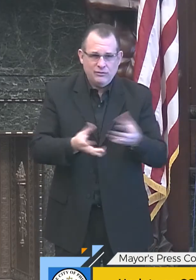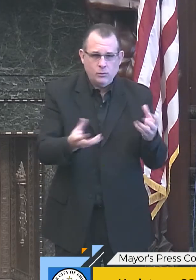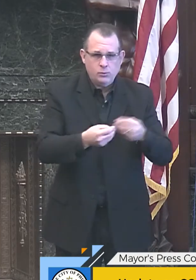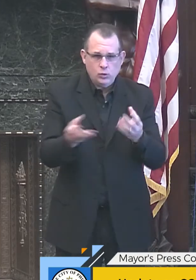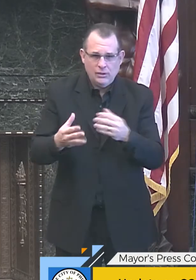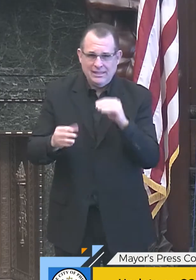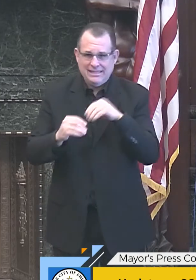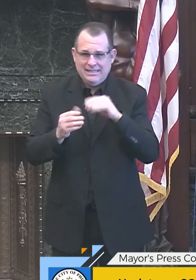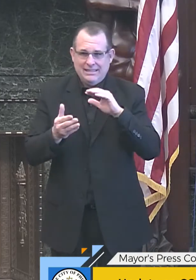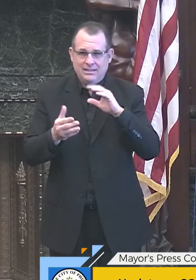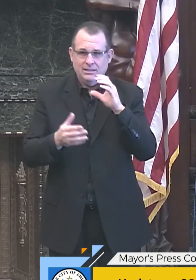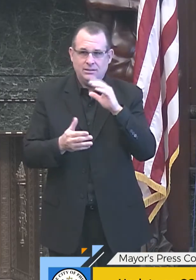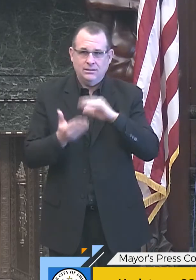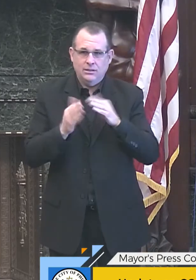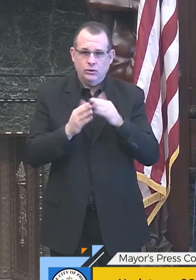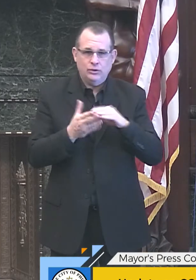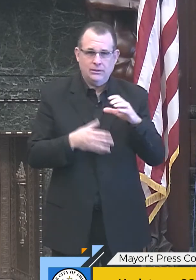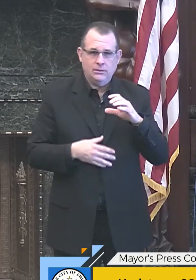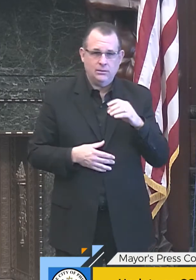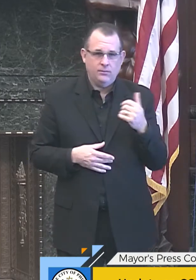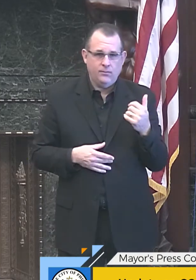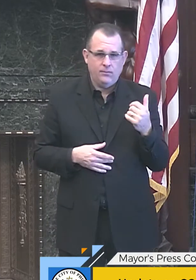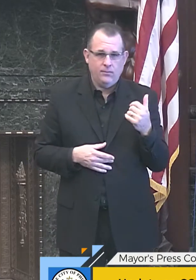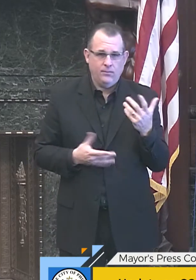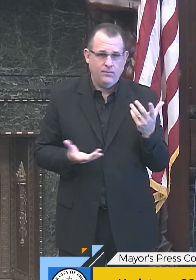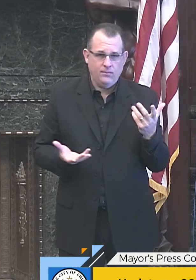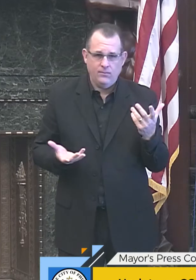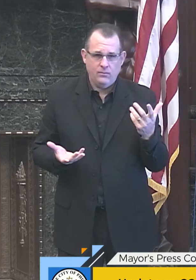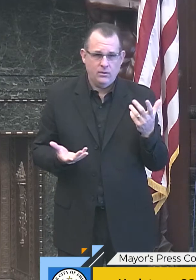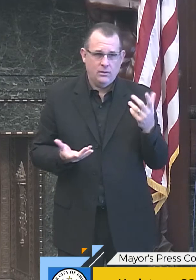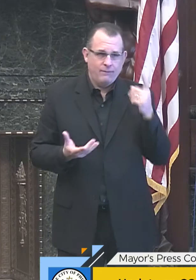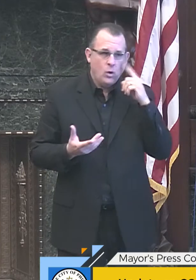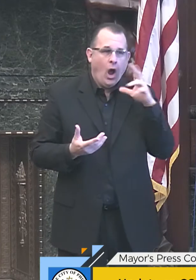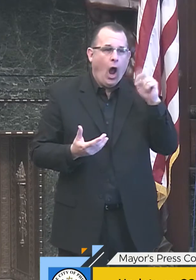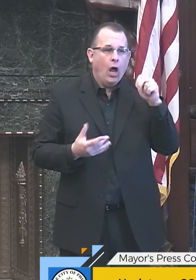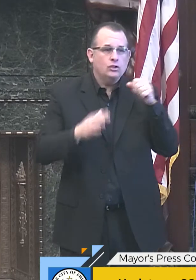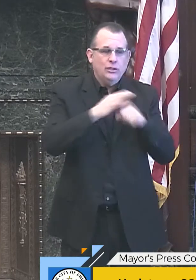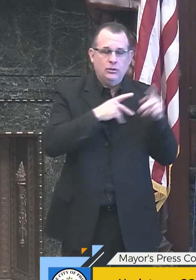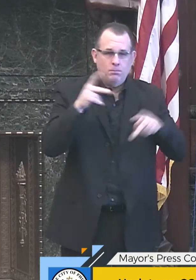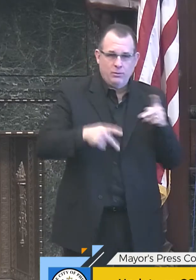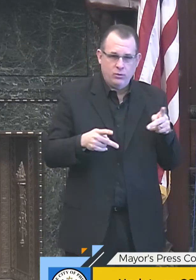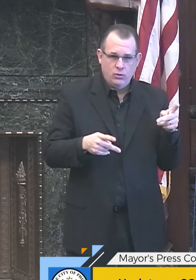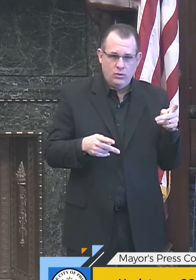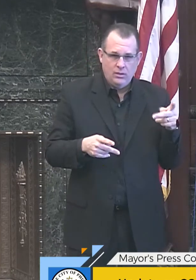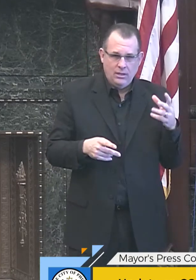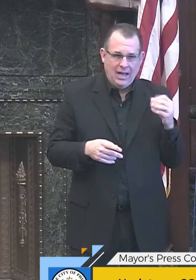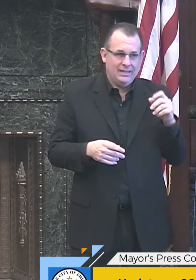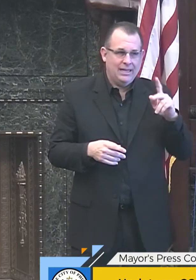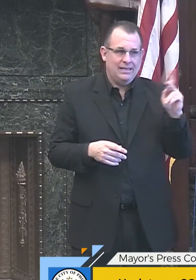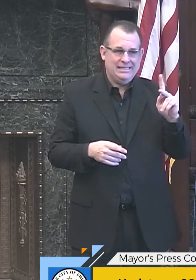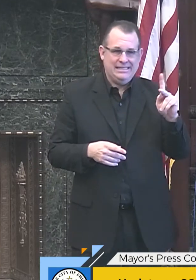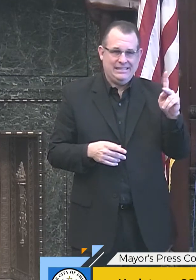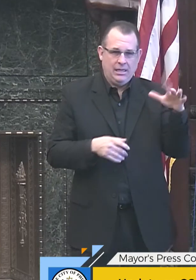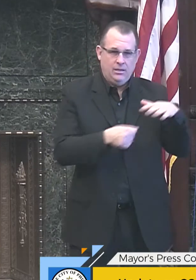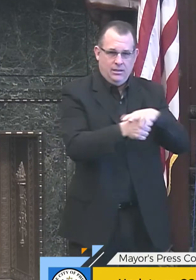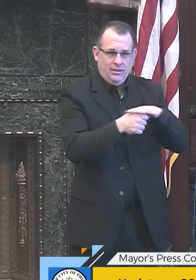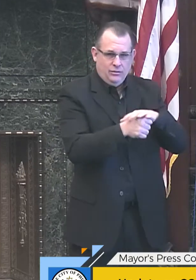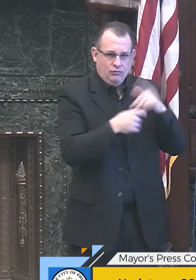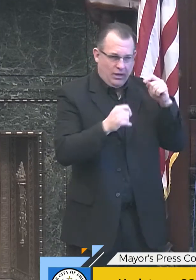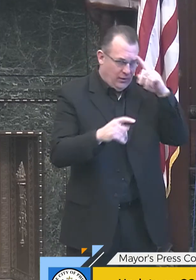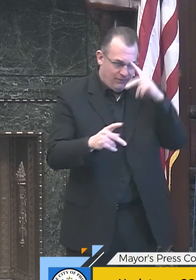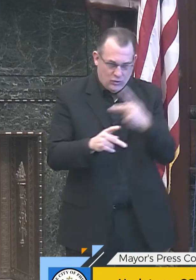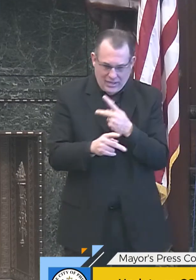City for the unsheltered population specifically, as well as Kensington, and working through those issues.